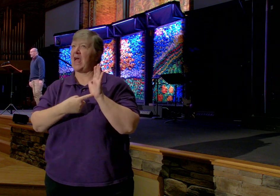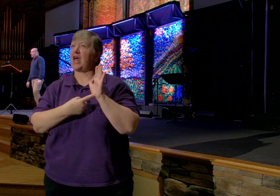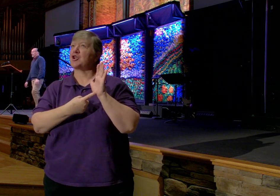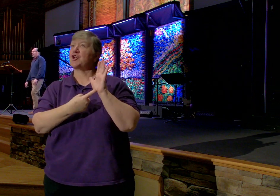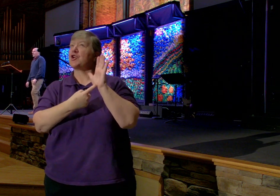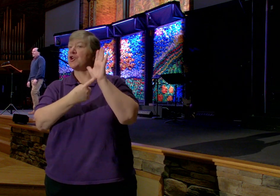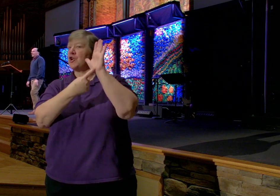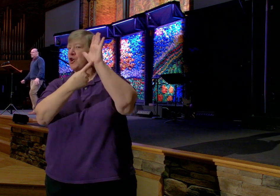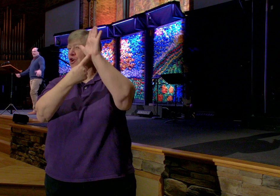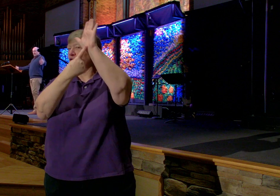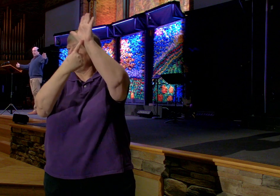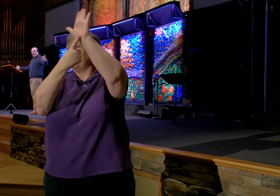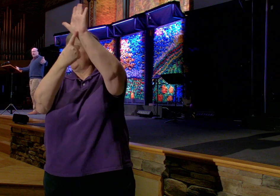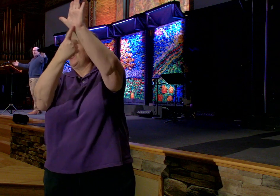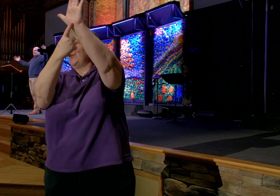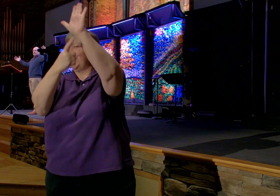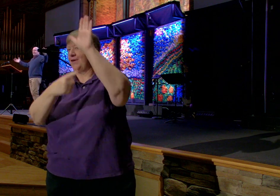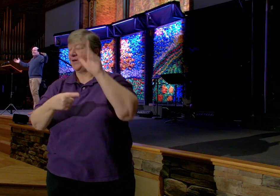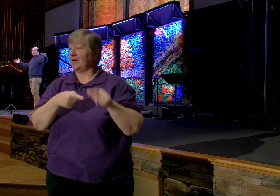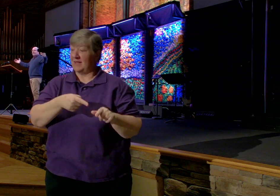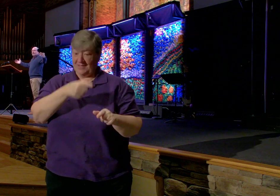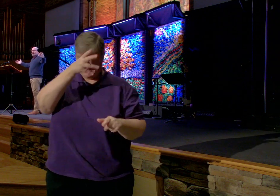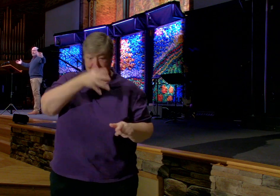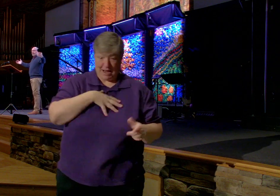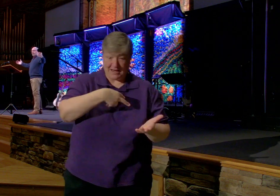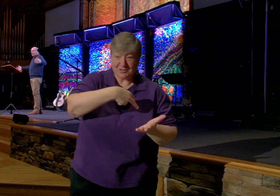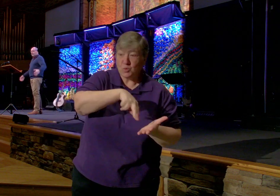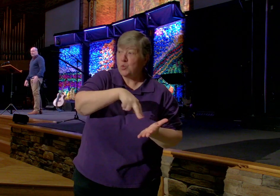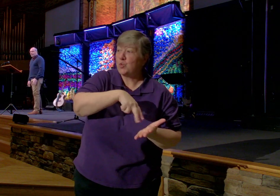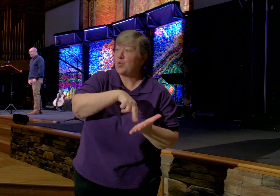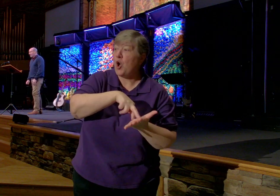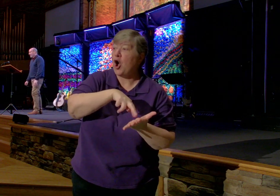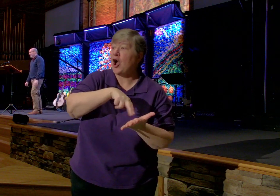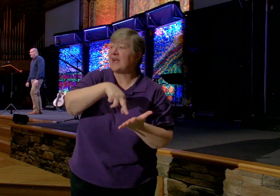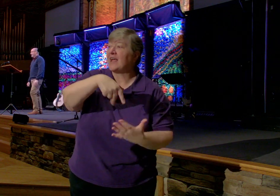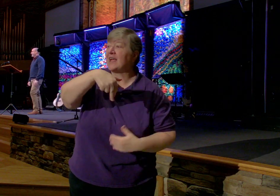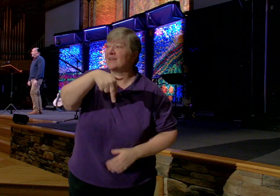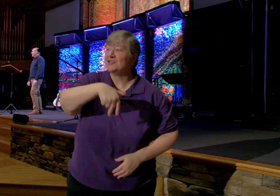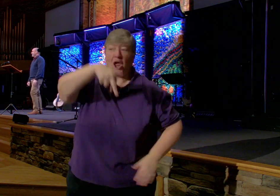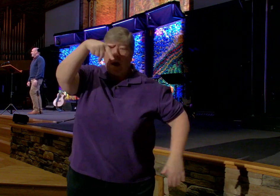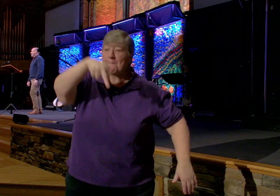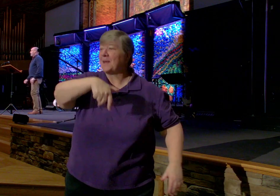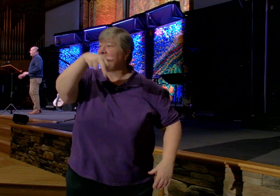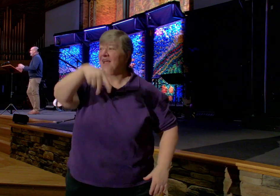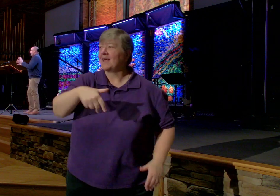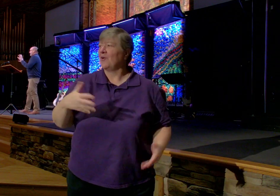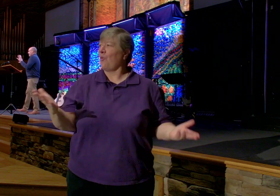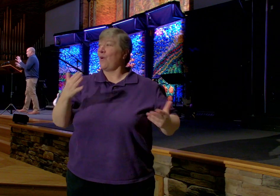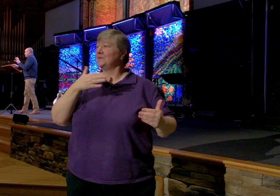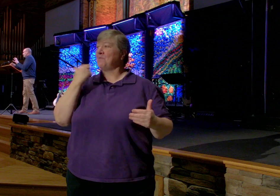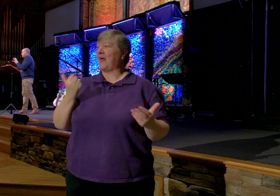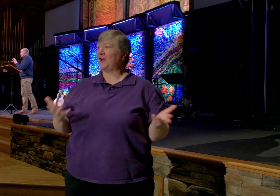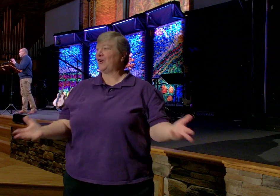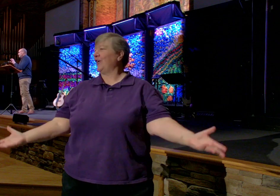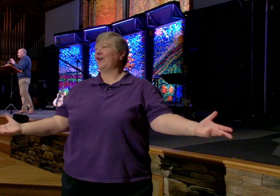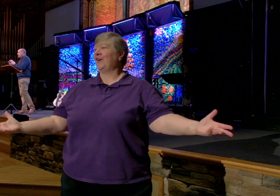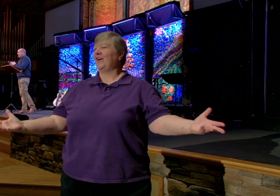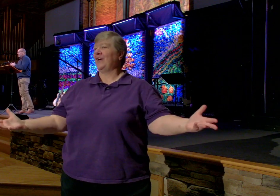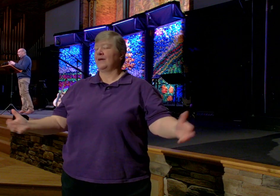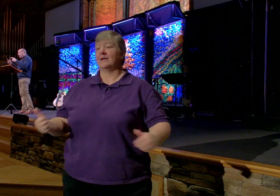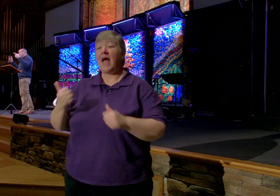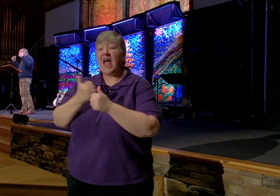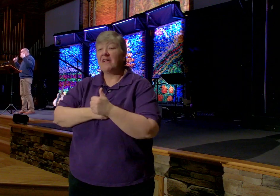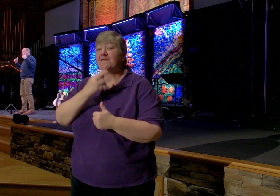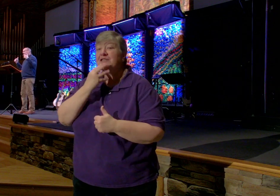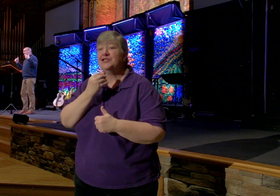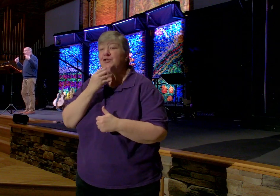better than the miracle. This man is walking. He's jumping. What could be better than that? Every Jew